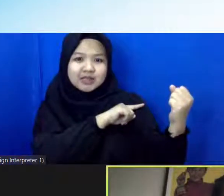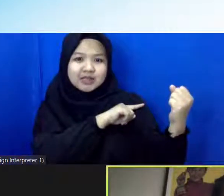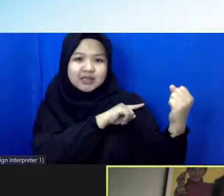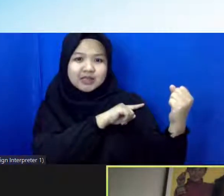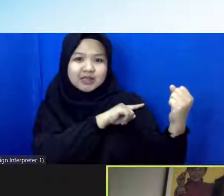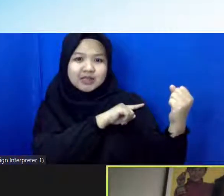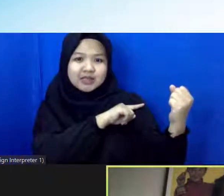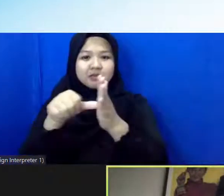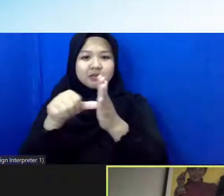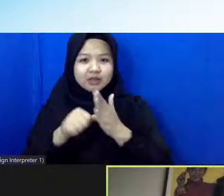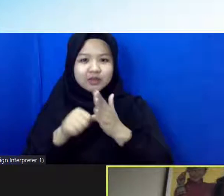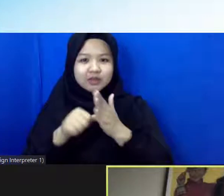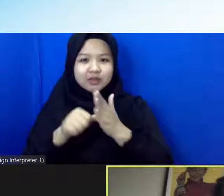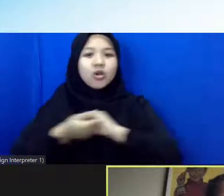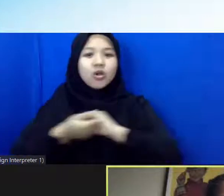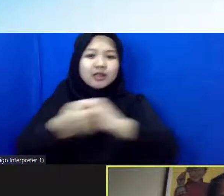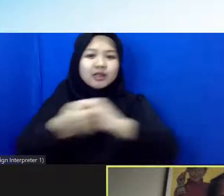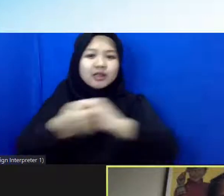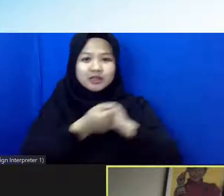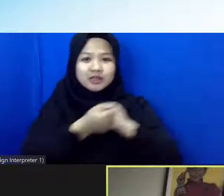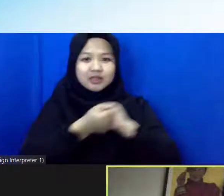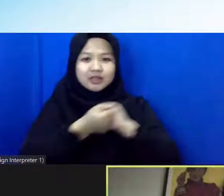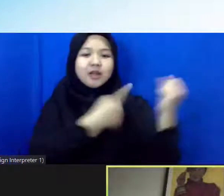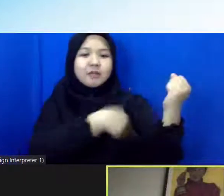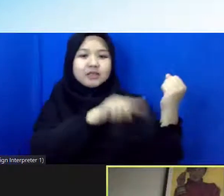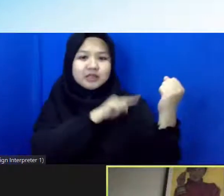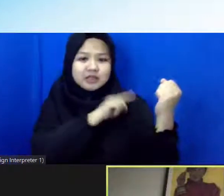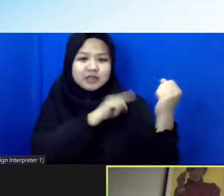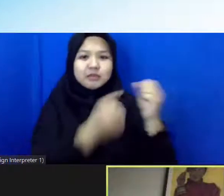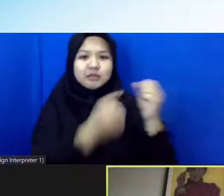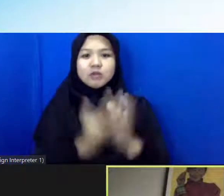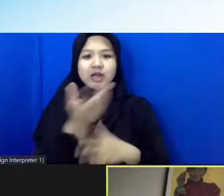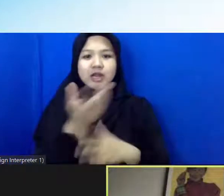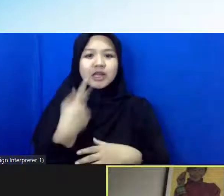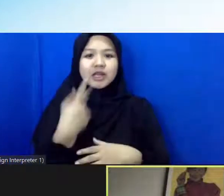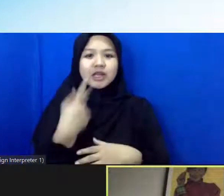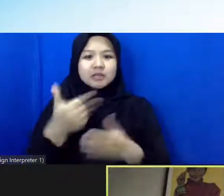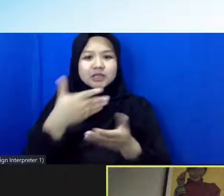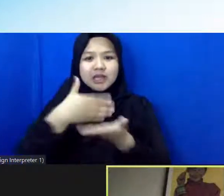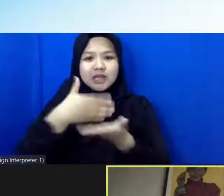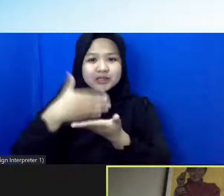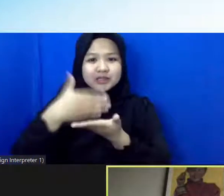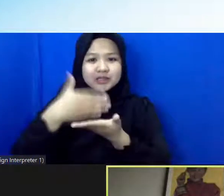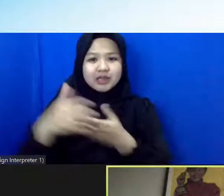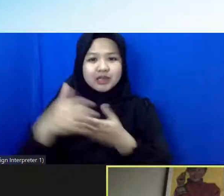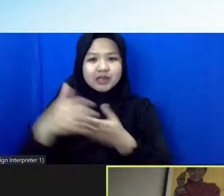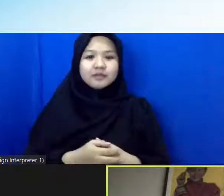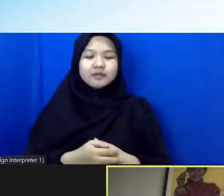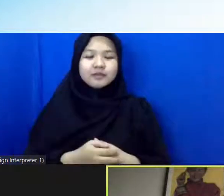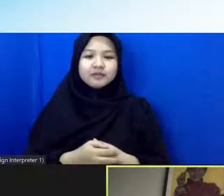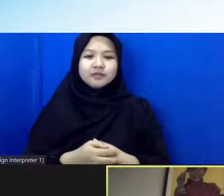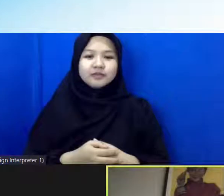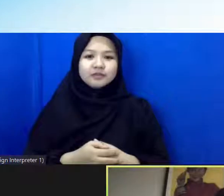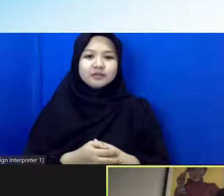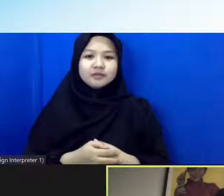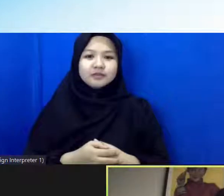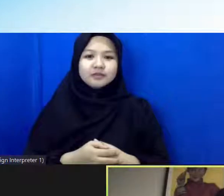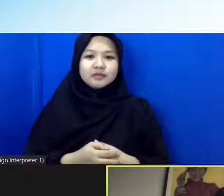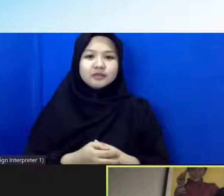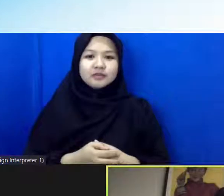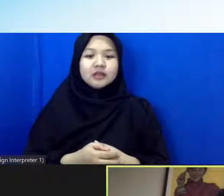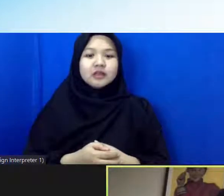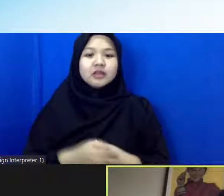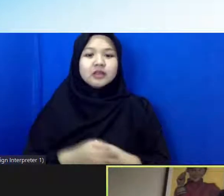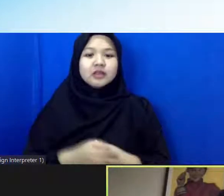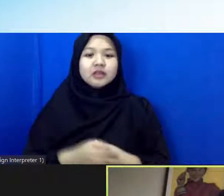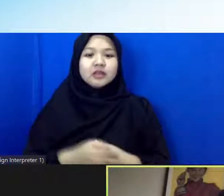as the collective. What is our collective capacity and resources we have that we can share? And I think this links to May 4th, when I'm going to get the term wrong, but